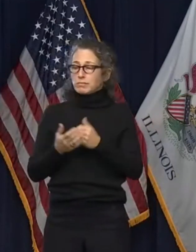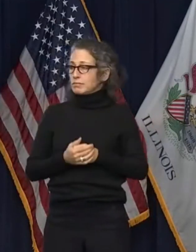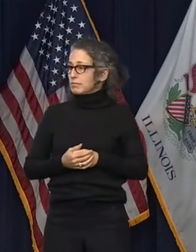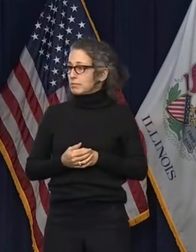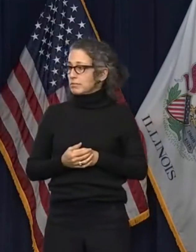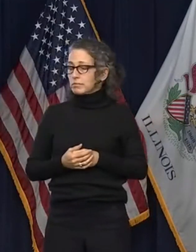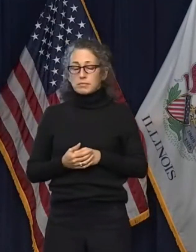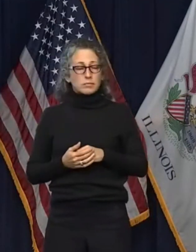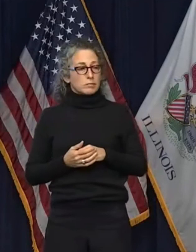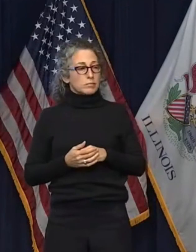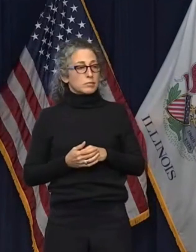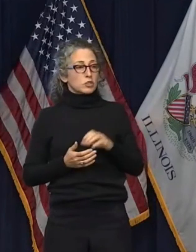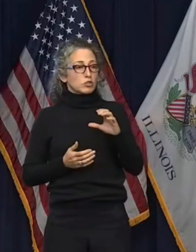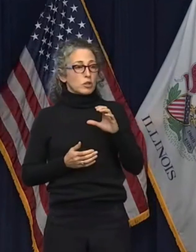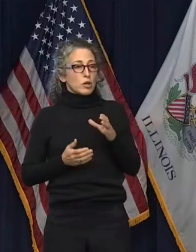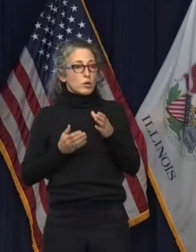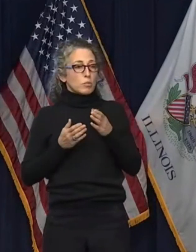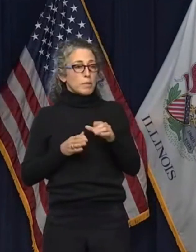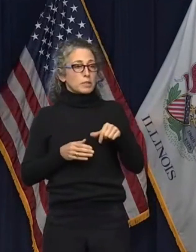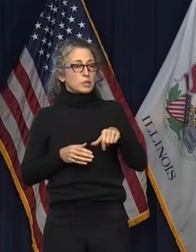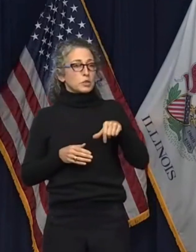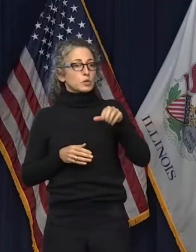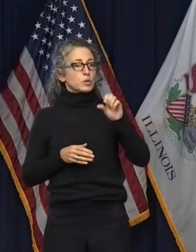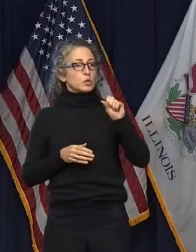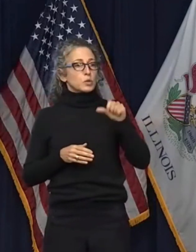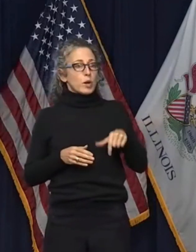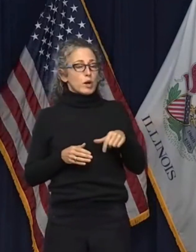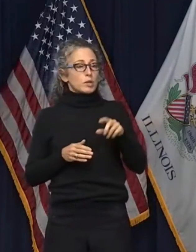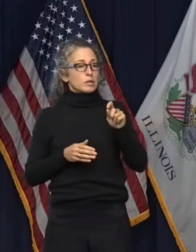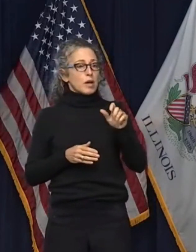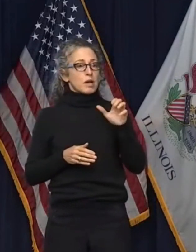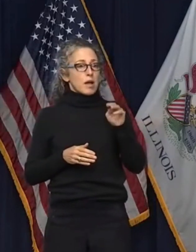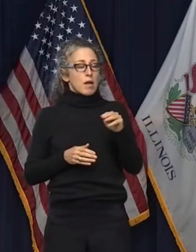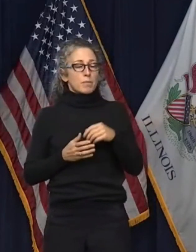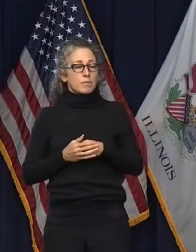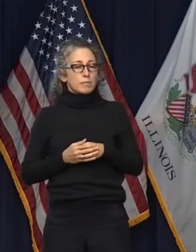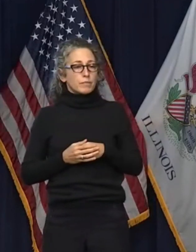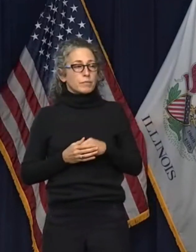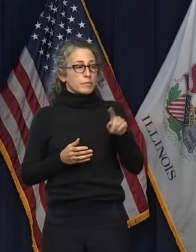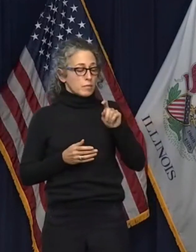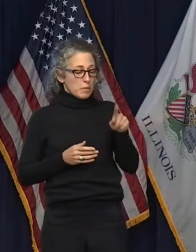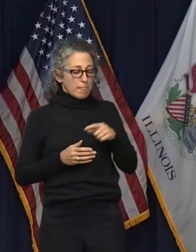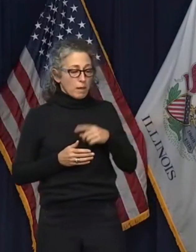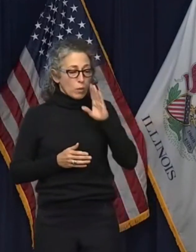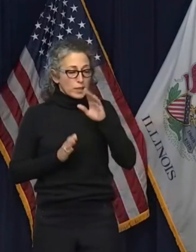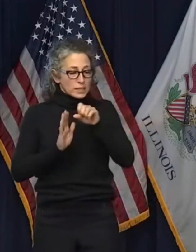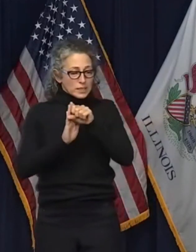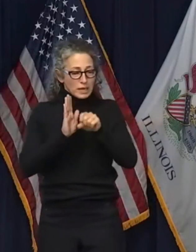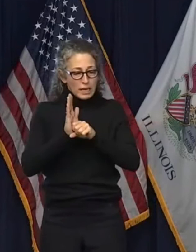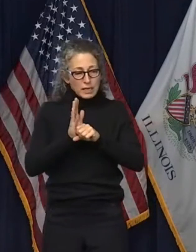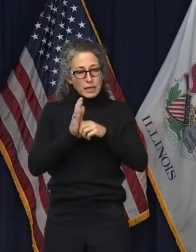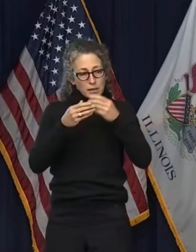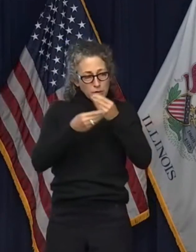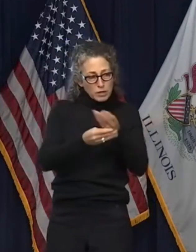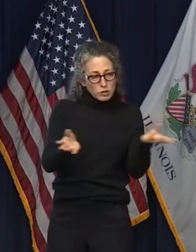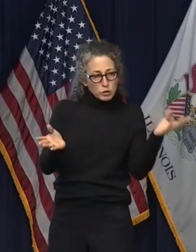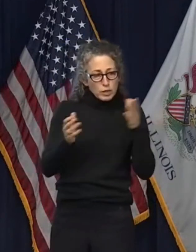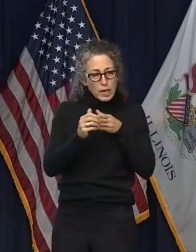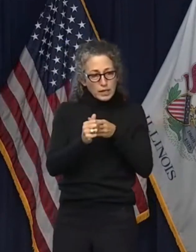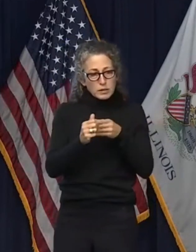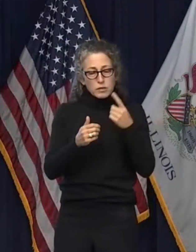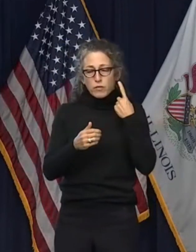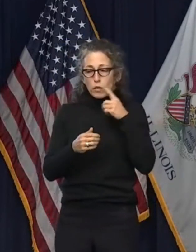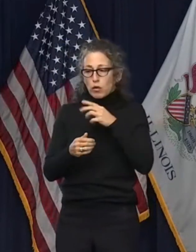Charlie Meyerson at ChicagoPublicSquare.com. As vaccines roll out, will the state issue guidance for those enforcing masking rules, like store and